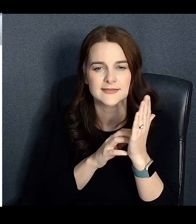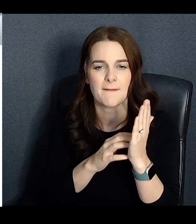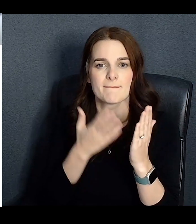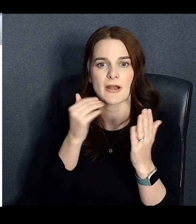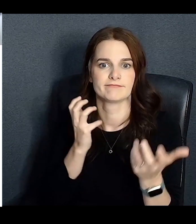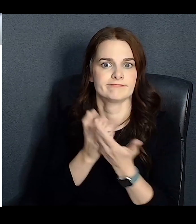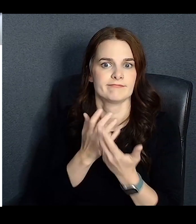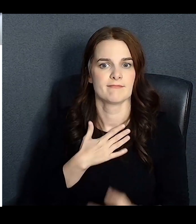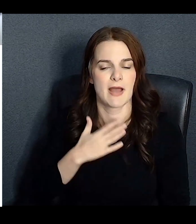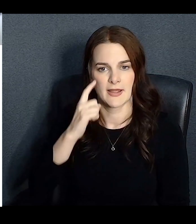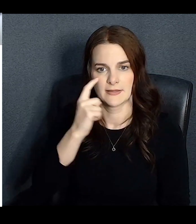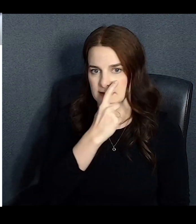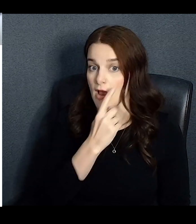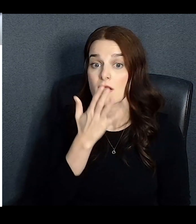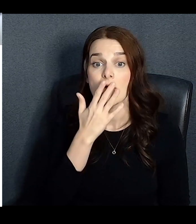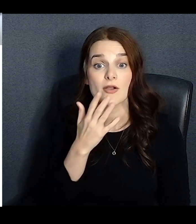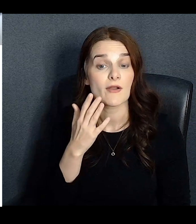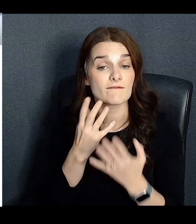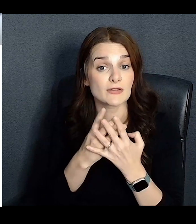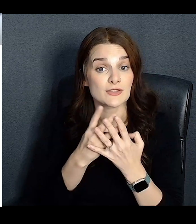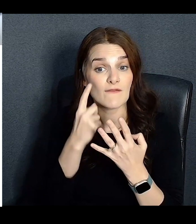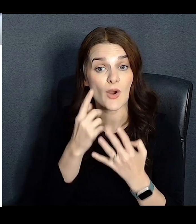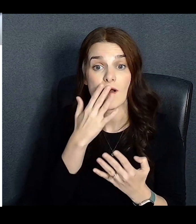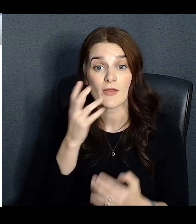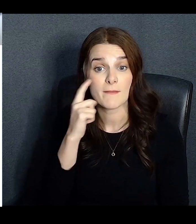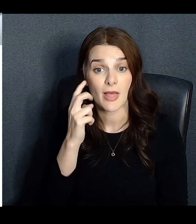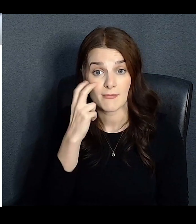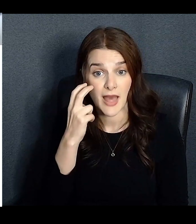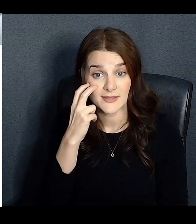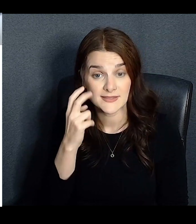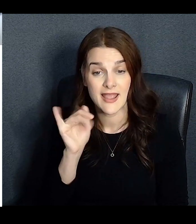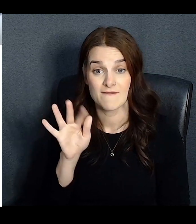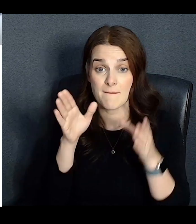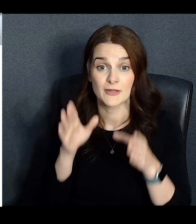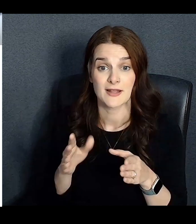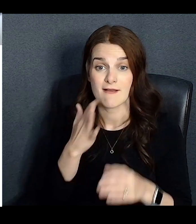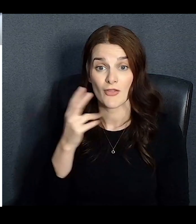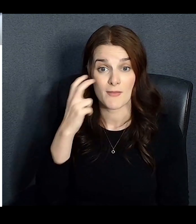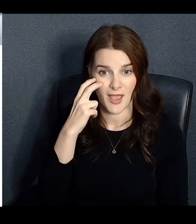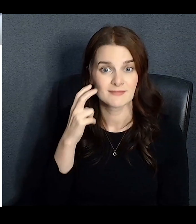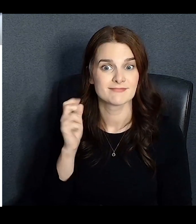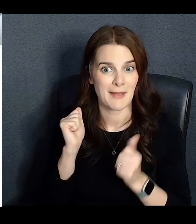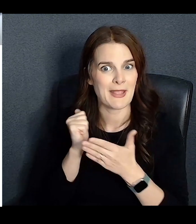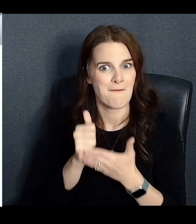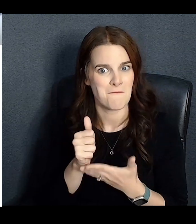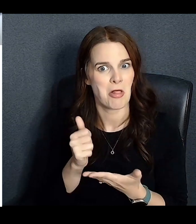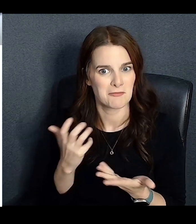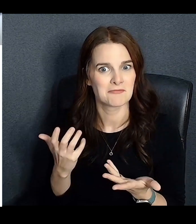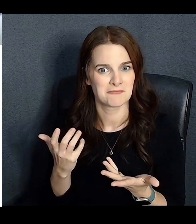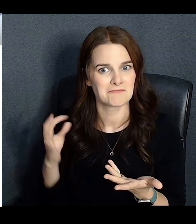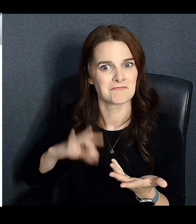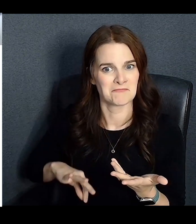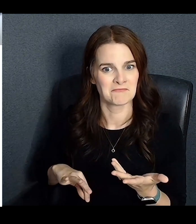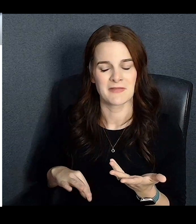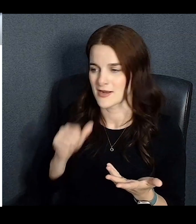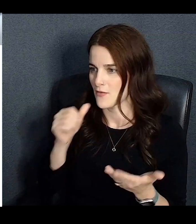for my eyes. There's also color filters for color blindness, which can be helpful if someone is colorblind. I don't have that on my